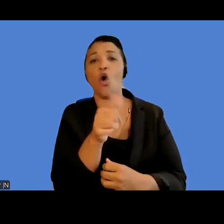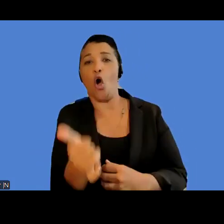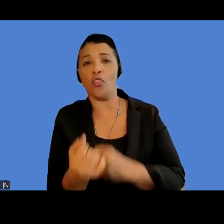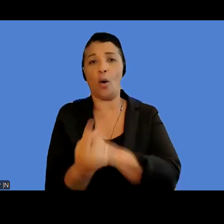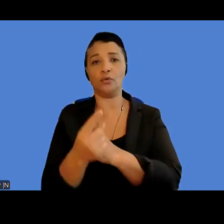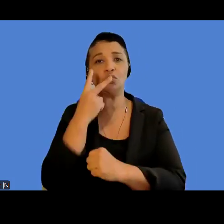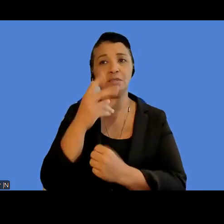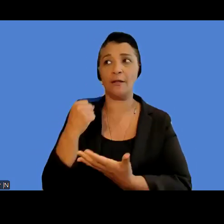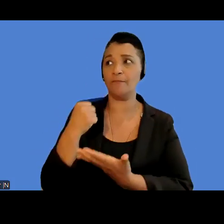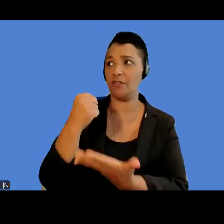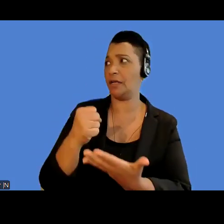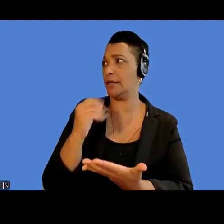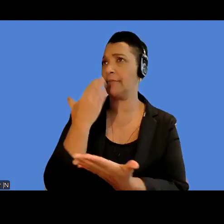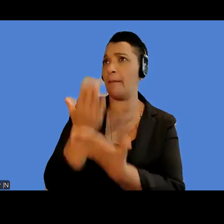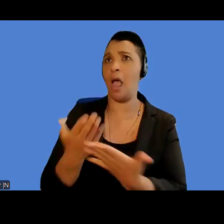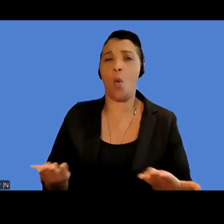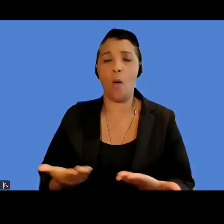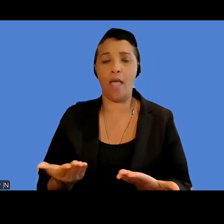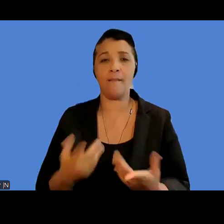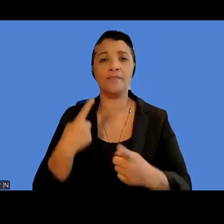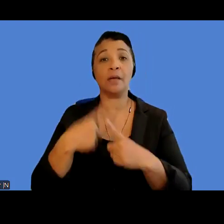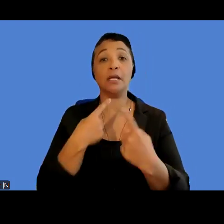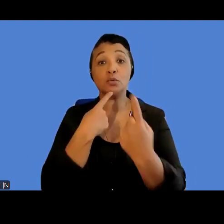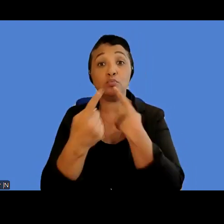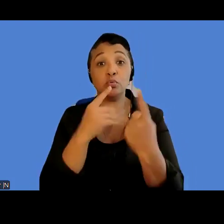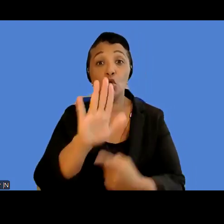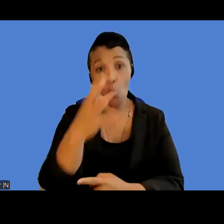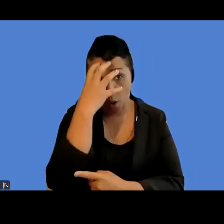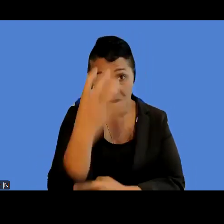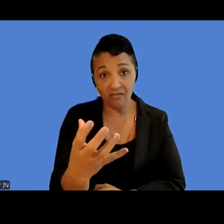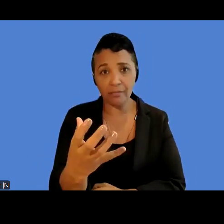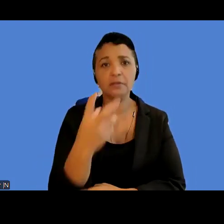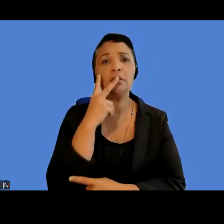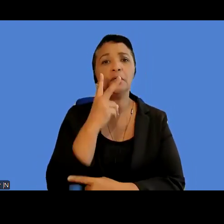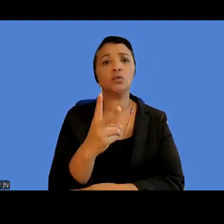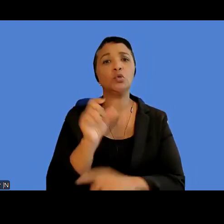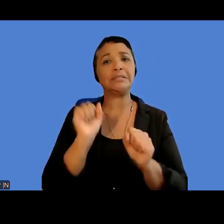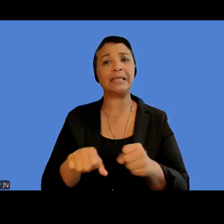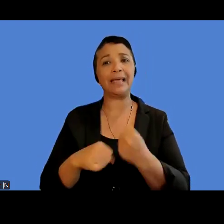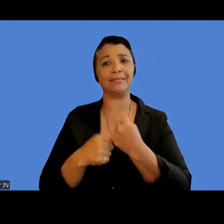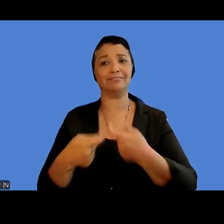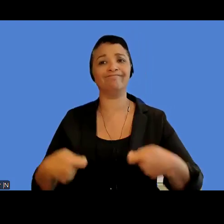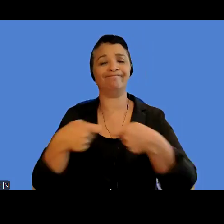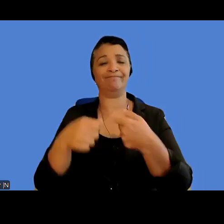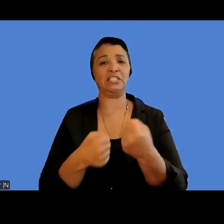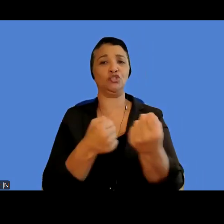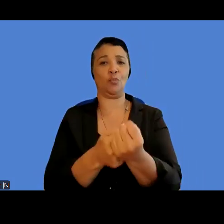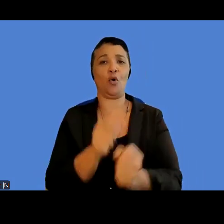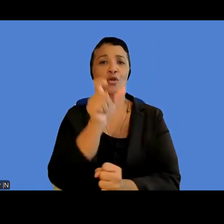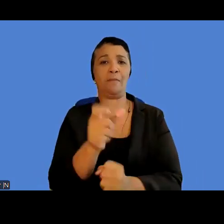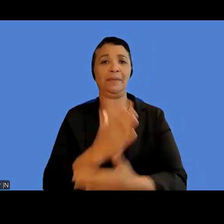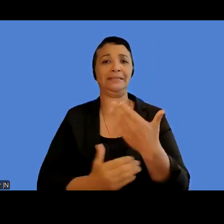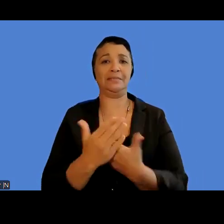funding and also to talk with the governments in order that governments consider have Indigenous persons with disabilities in